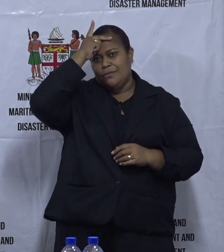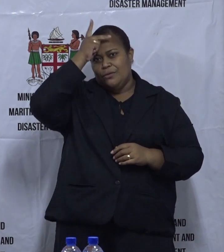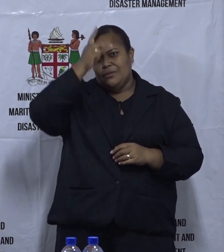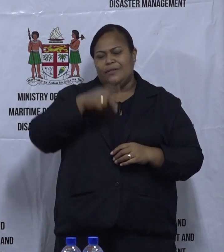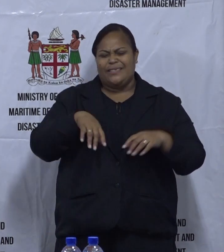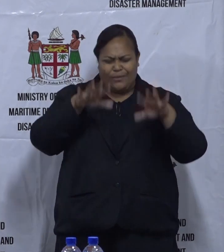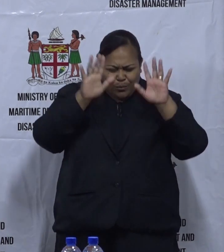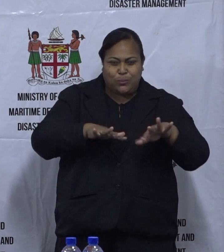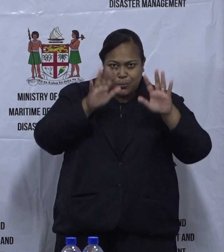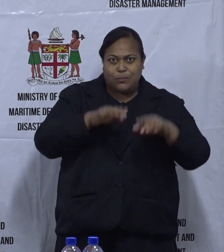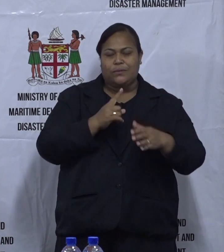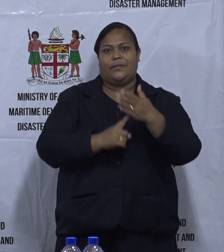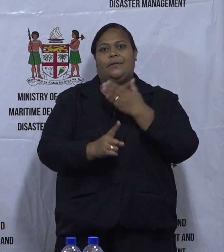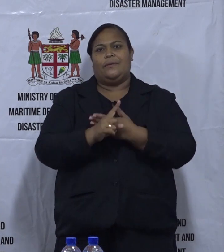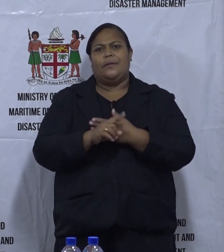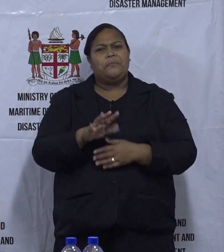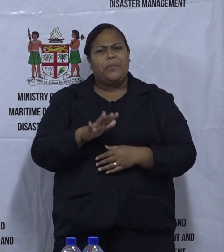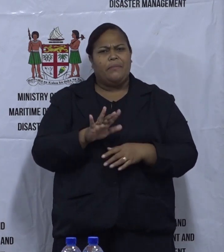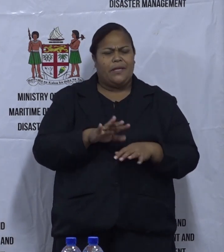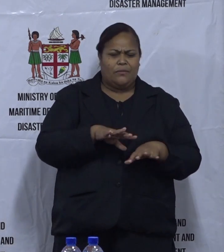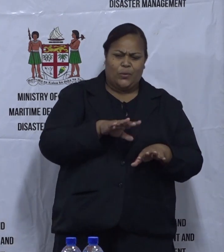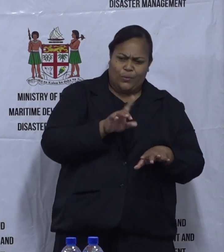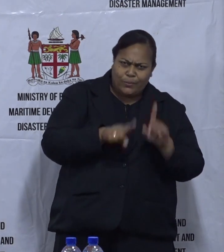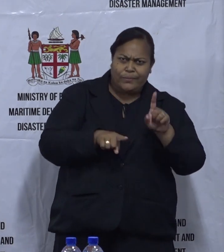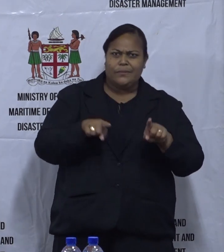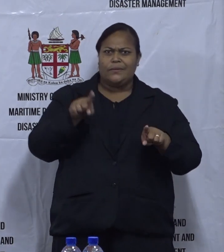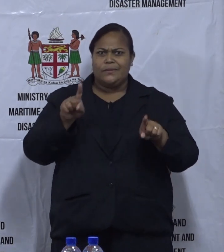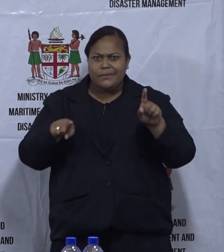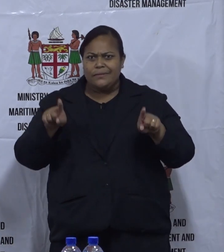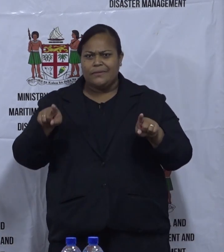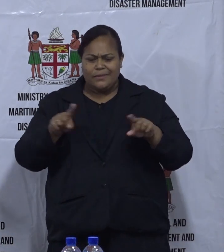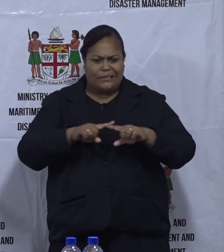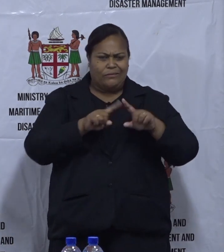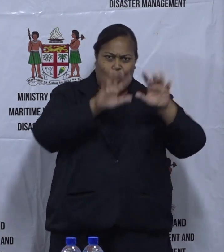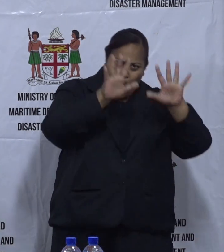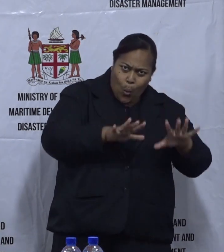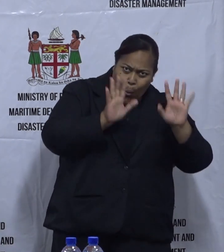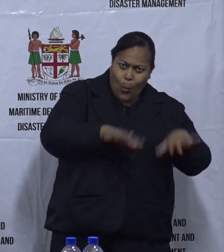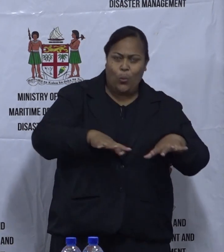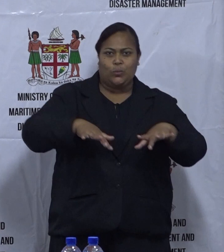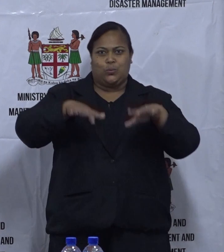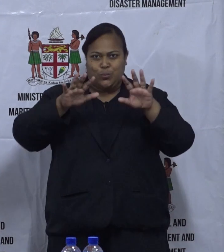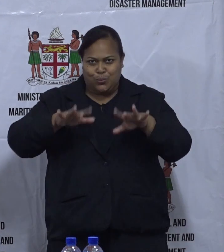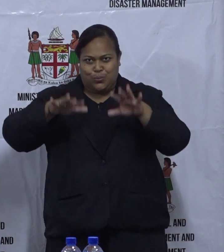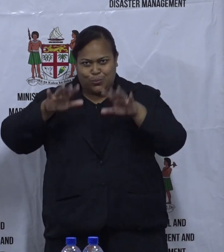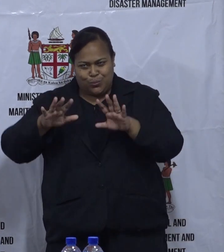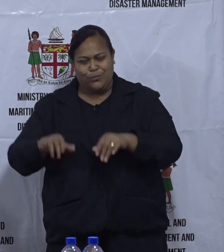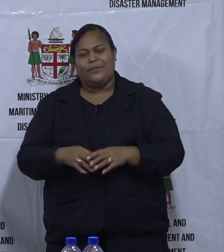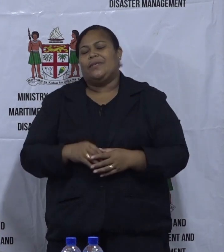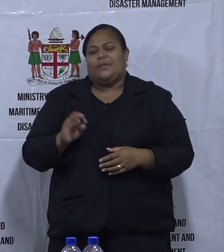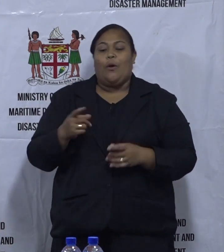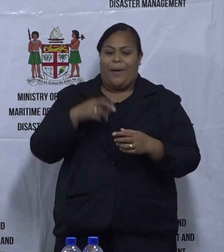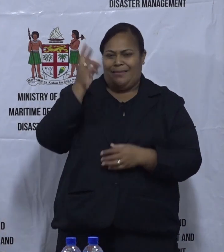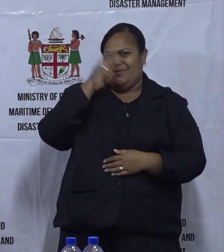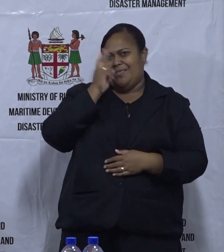be some slight differences in the rainfall patterns, but this threat is for the